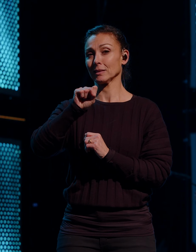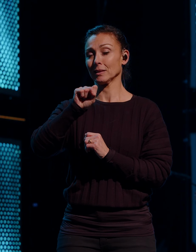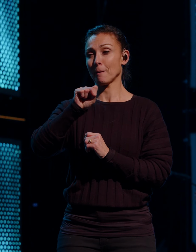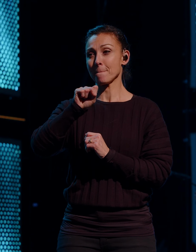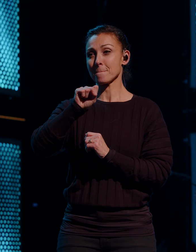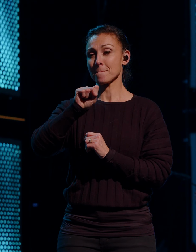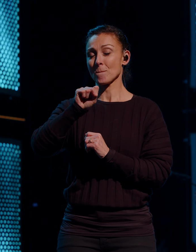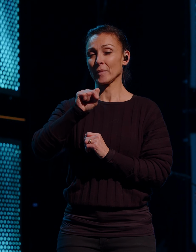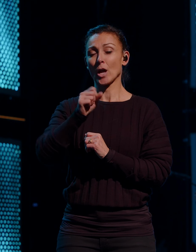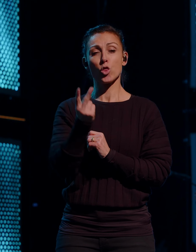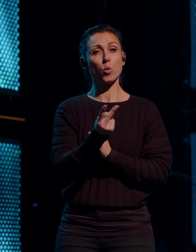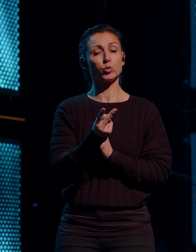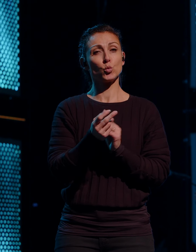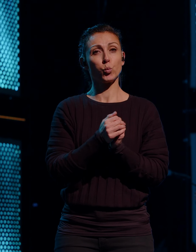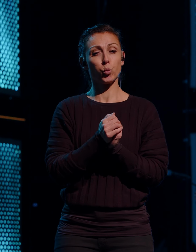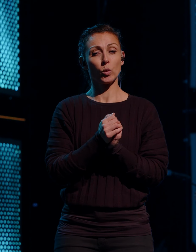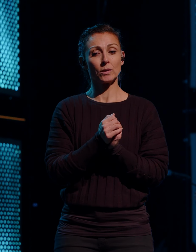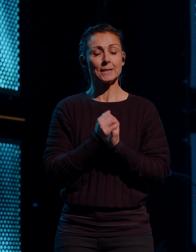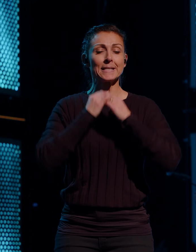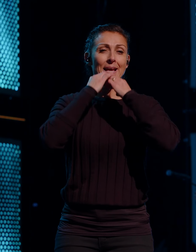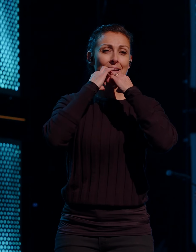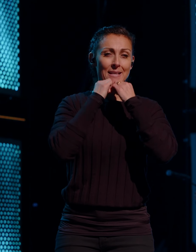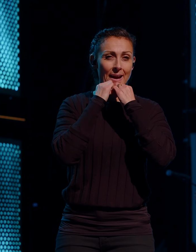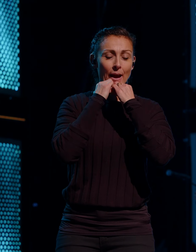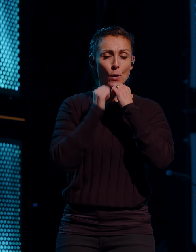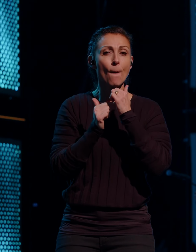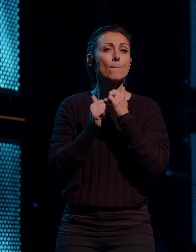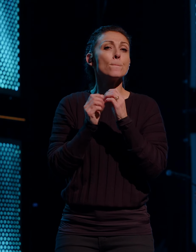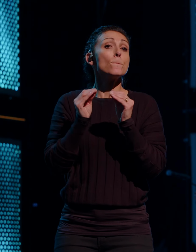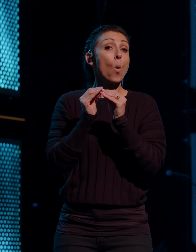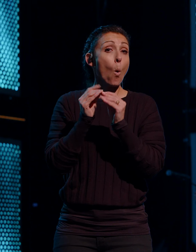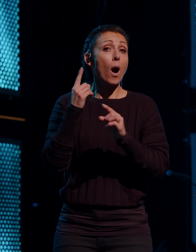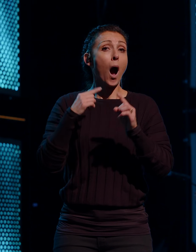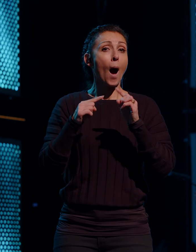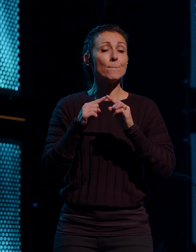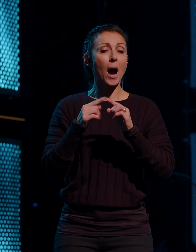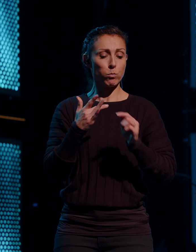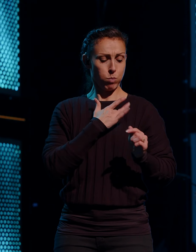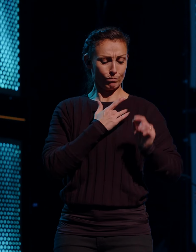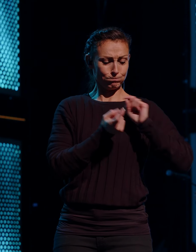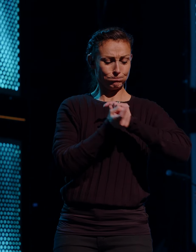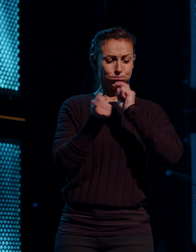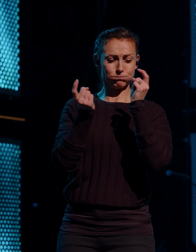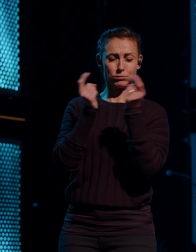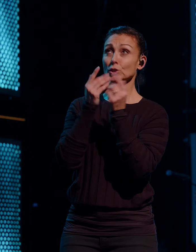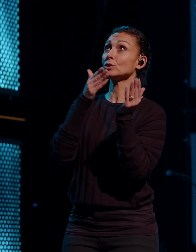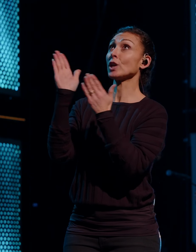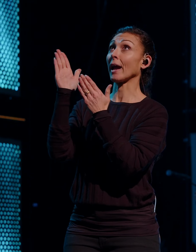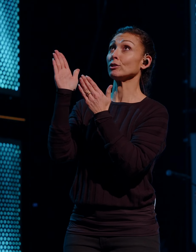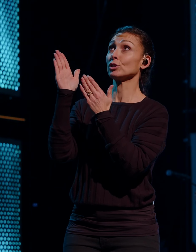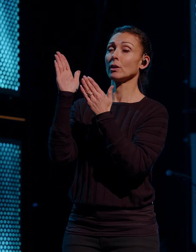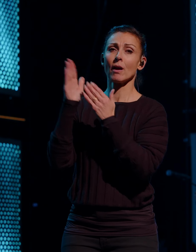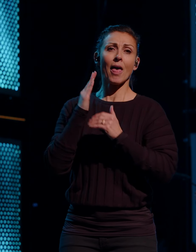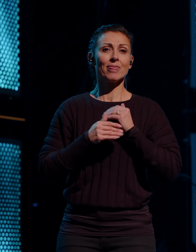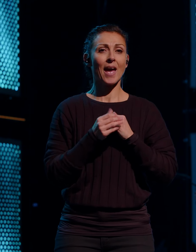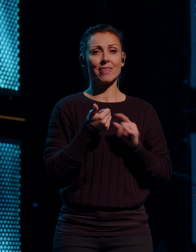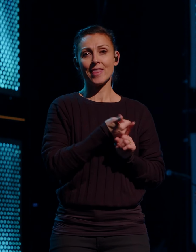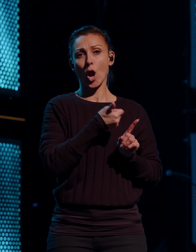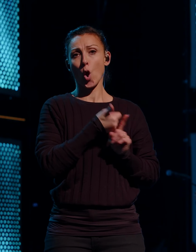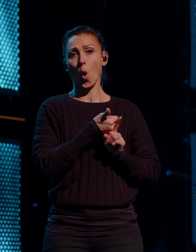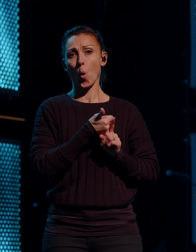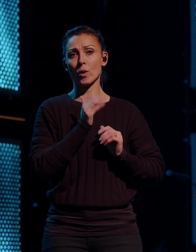this is important, they cared more about conversions than their own comfort. They cared more about conversions than their